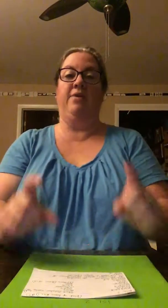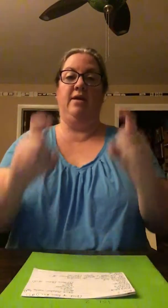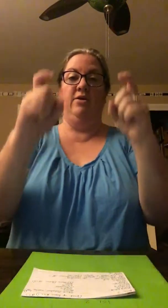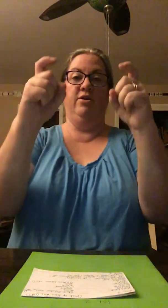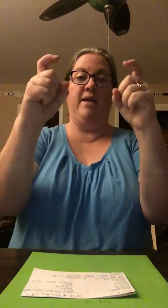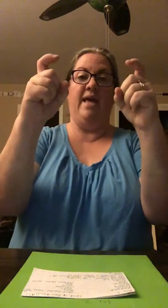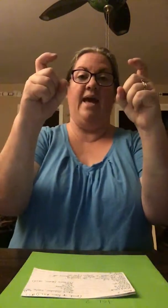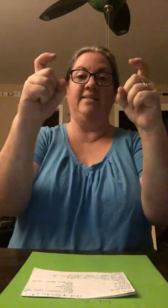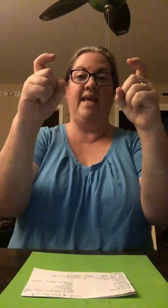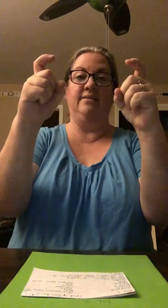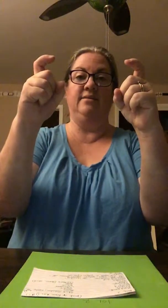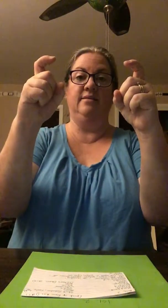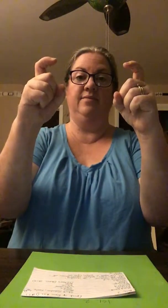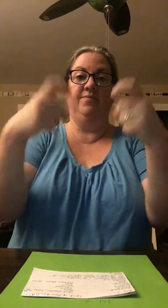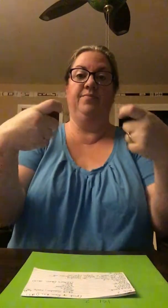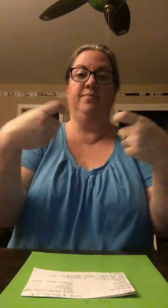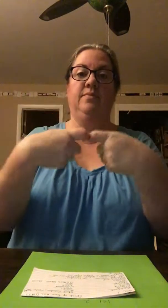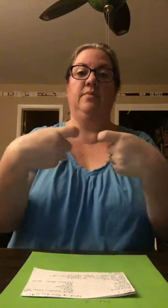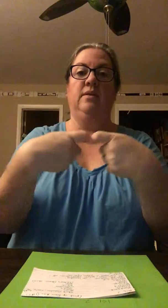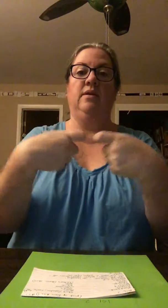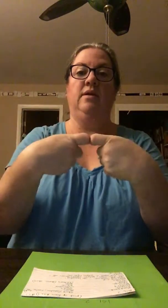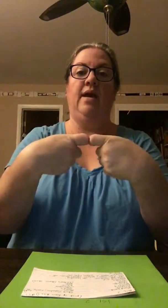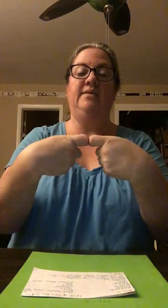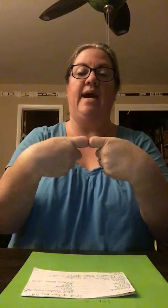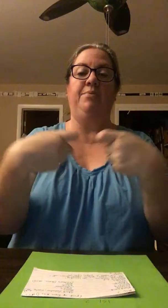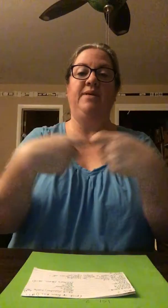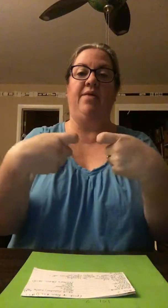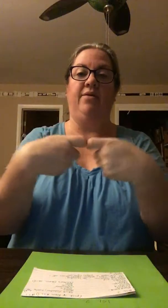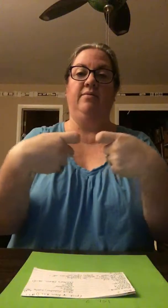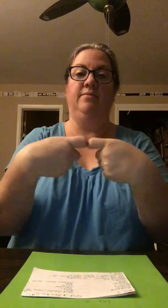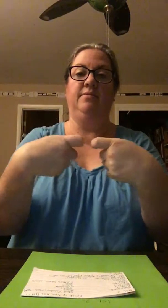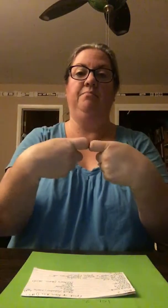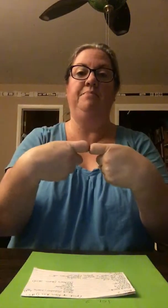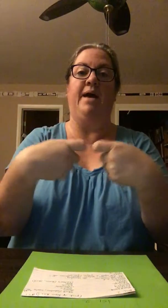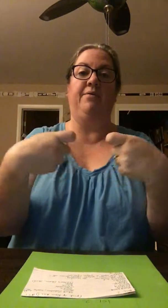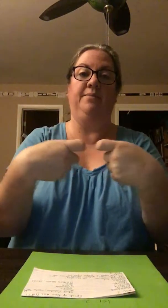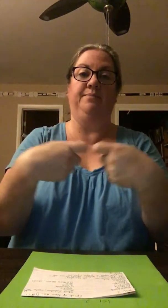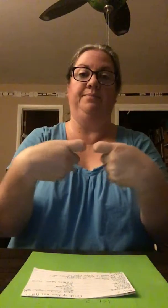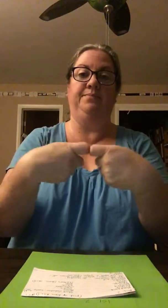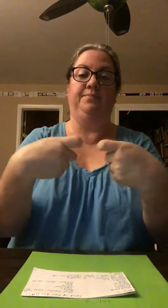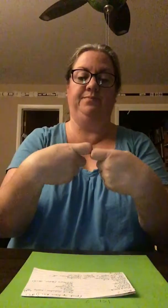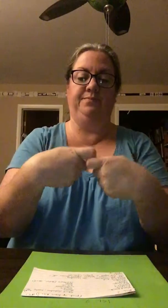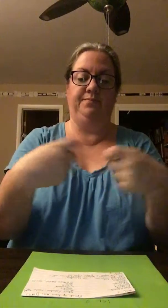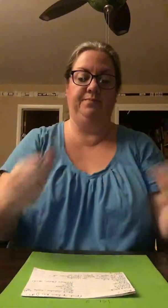Battery. You're going to make X hands and tap them together. Battery.